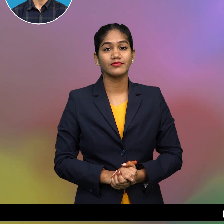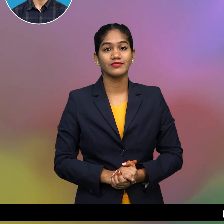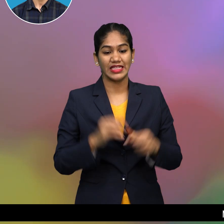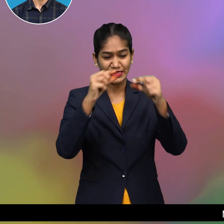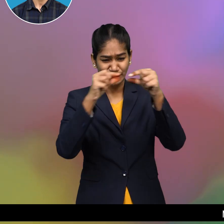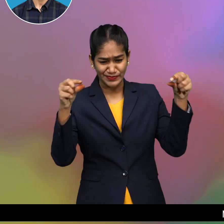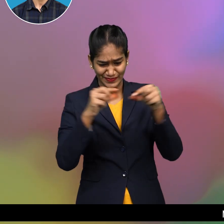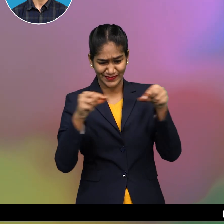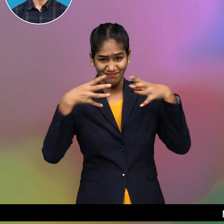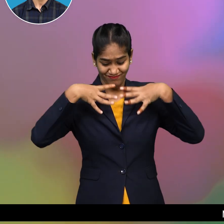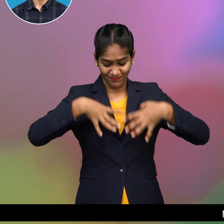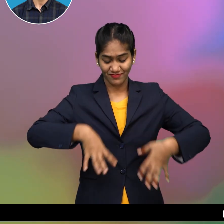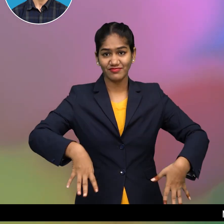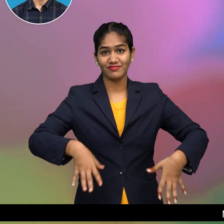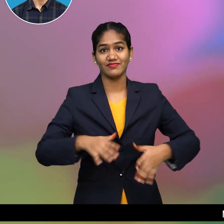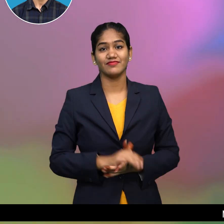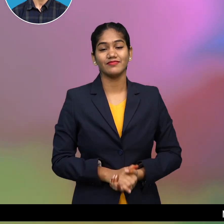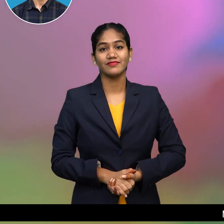nerves,